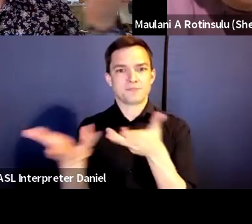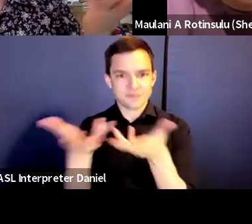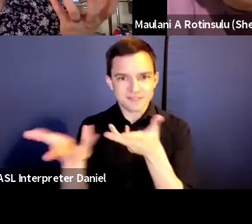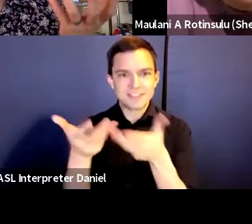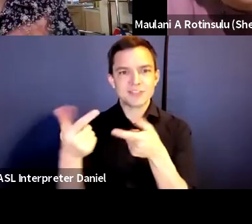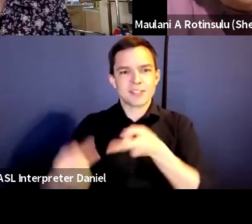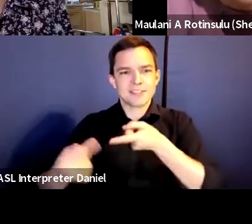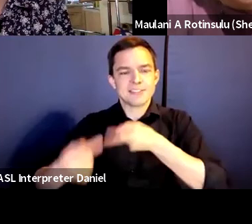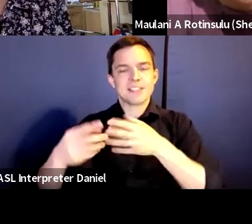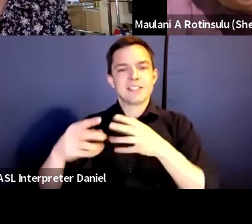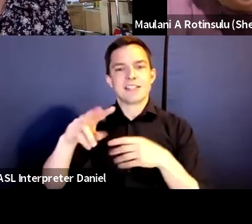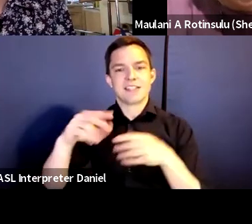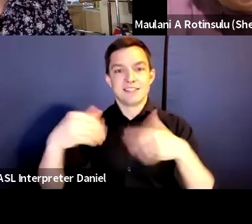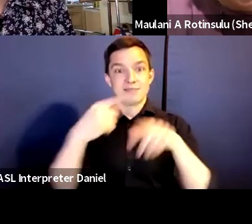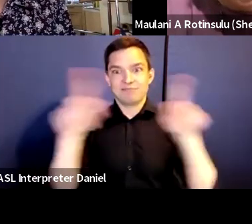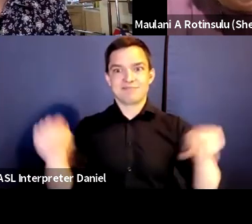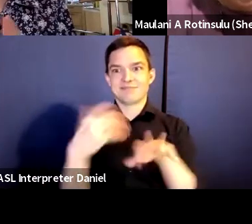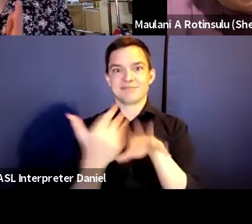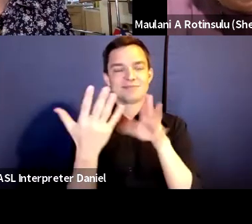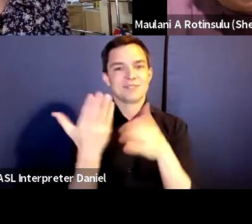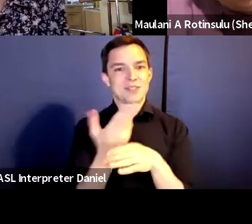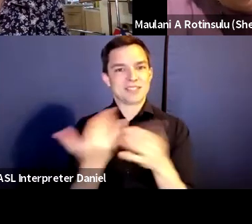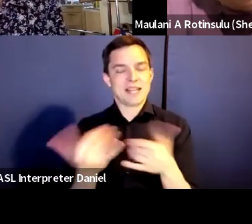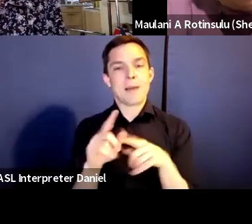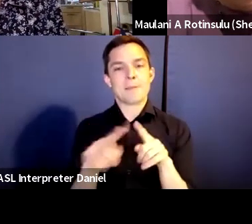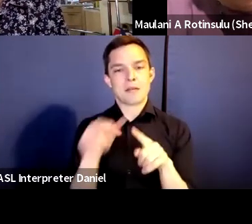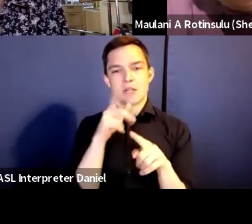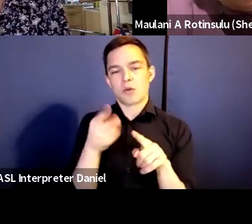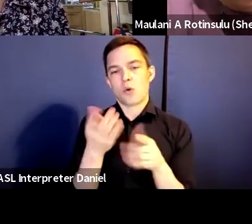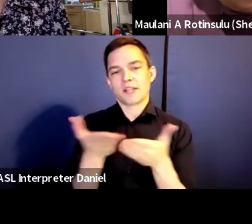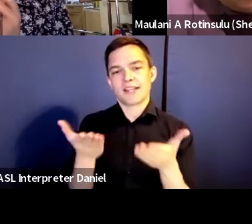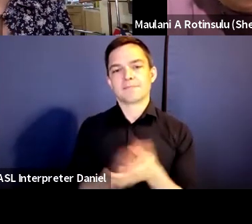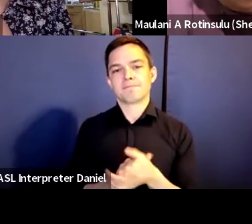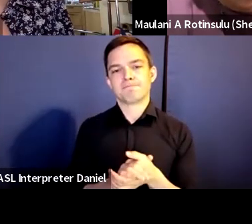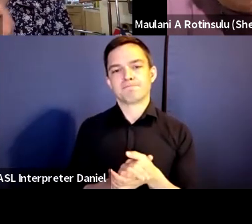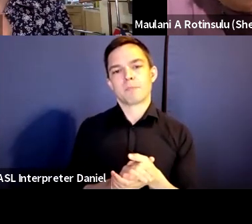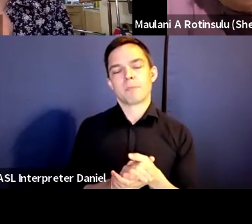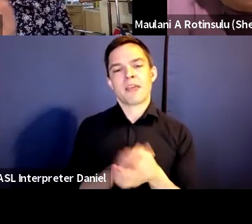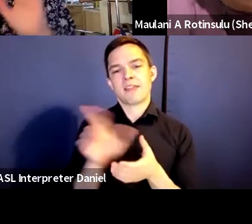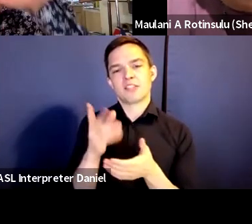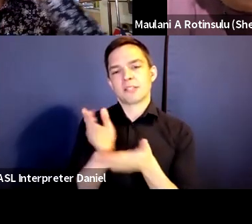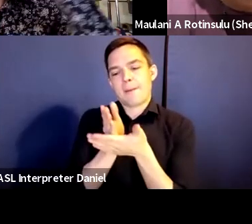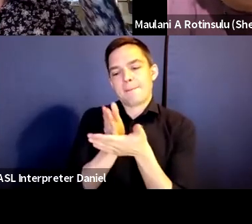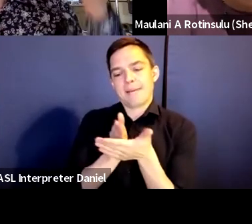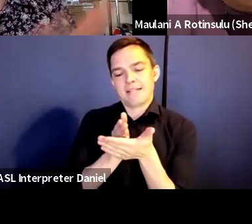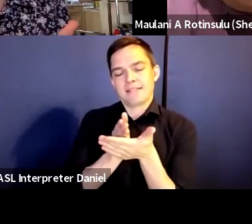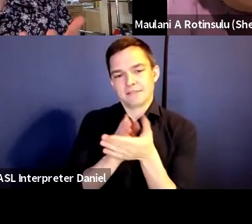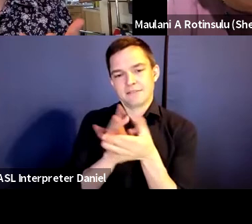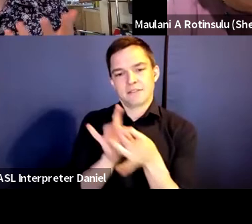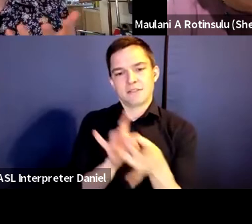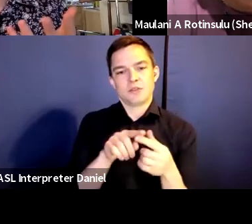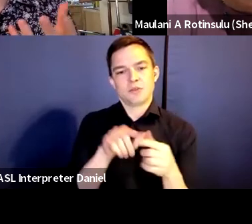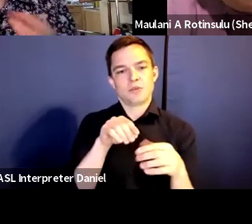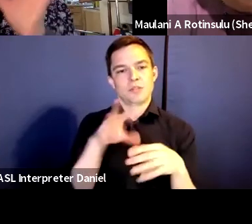little virtual space. But it's not the only thing, right? That's just a piece of inclusion. The